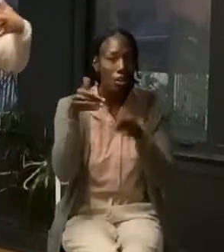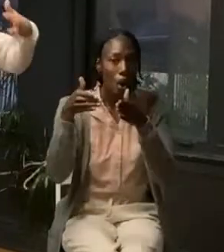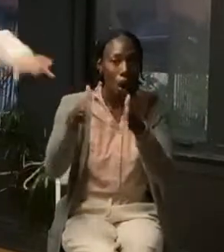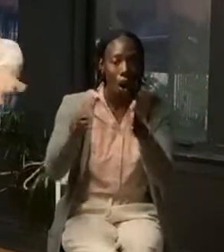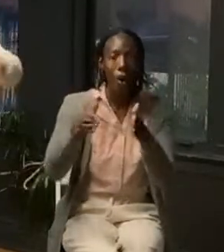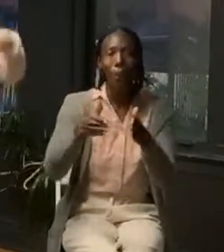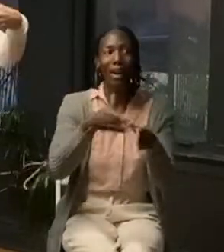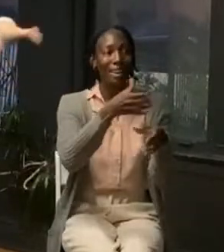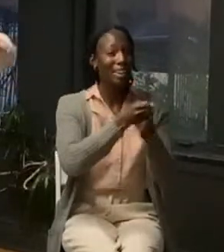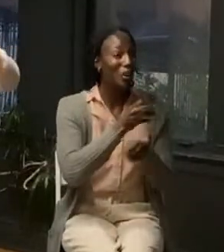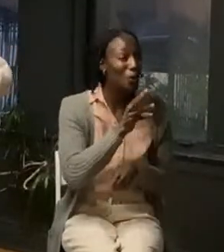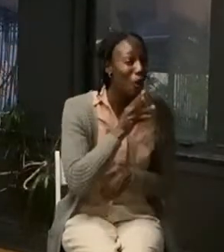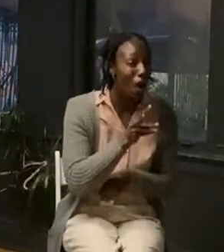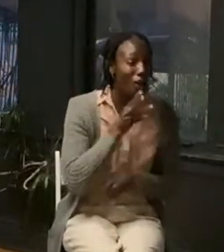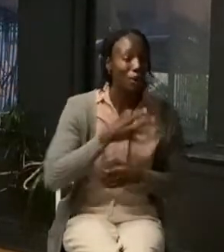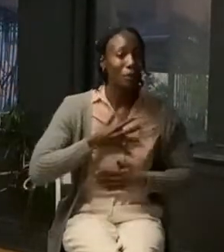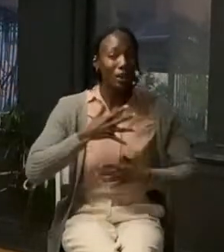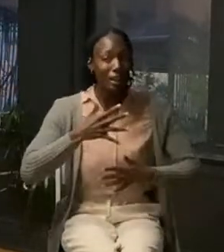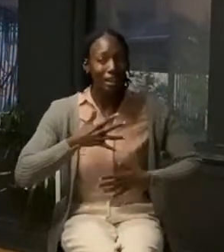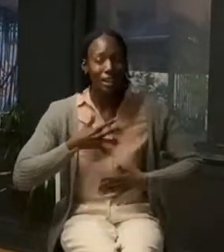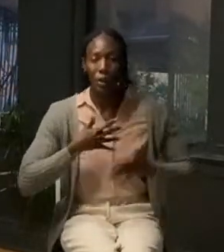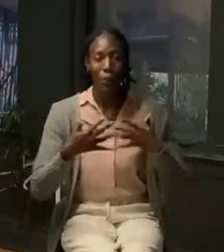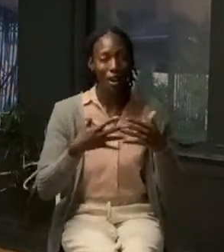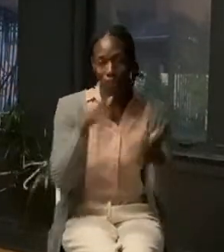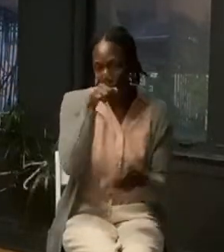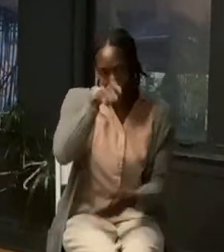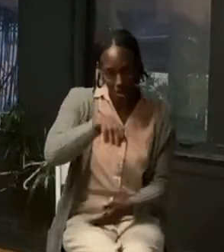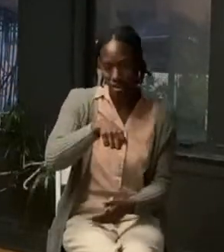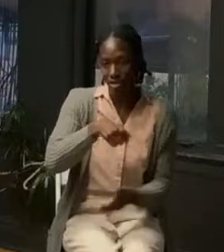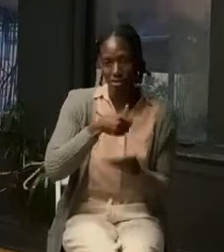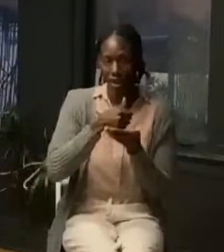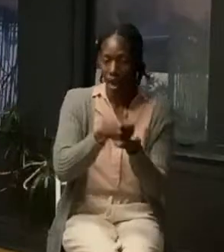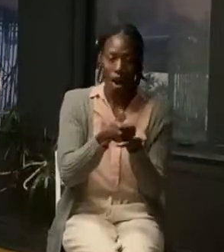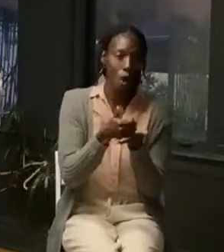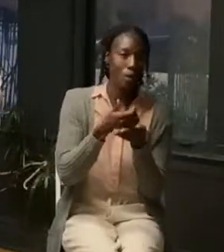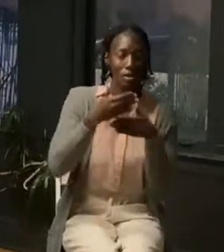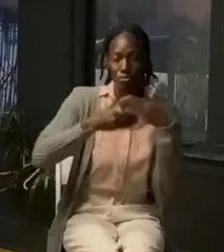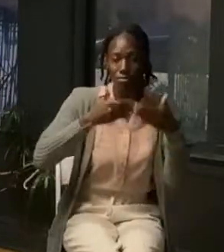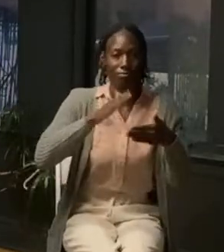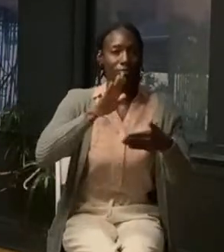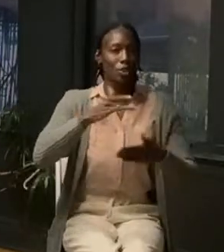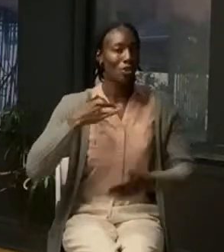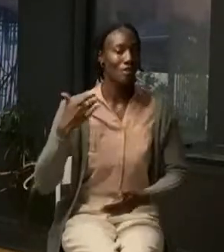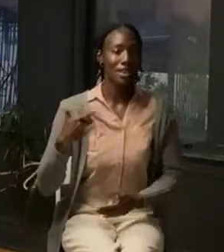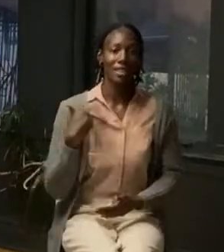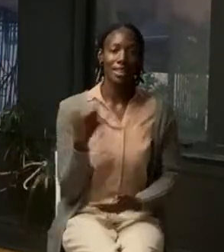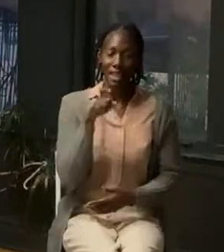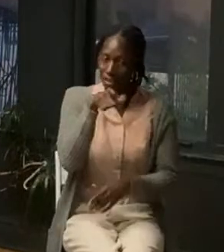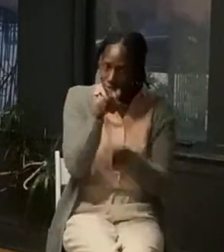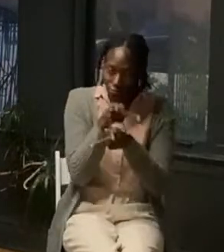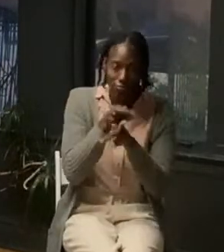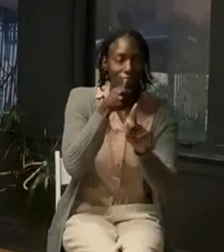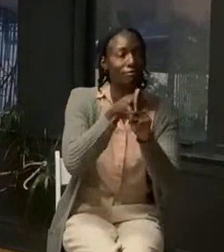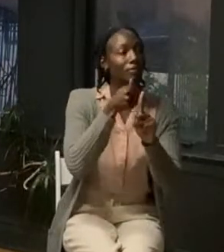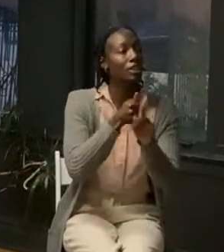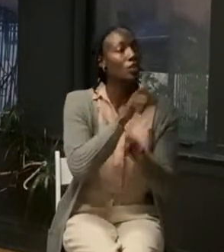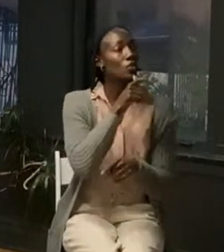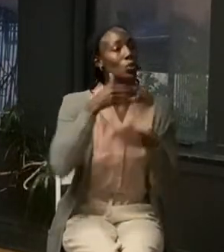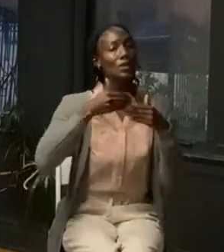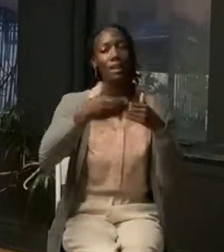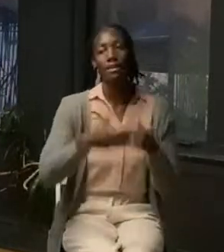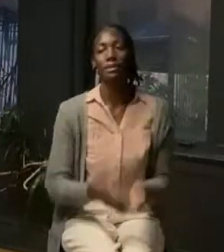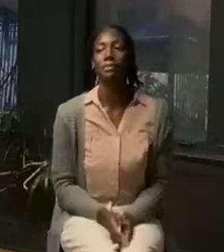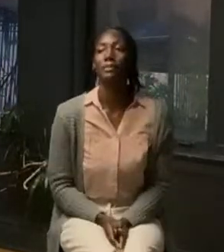whatever it takes to move those feelings through, all right? So self-care, self-care, self-care. Who's next?